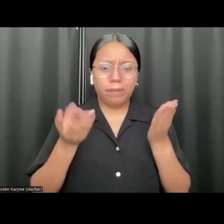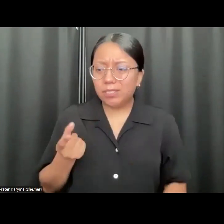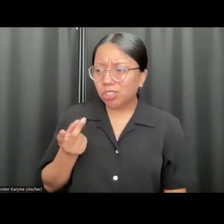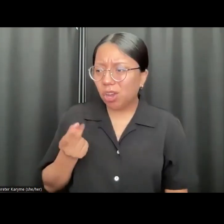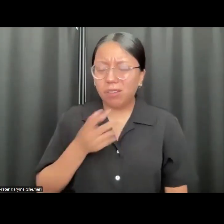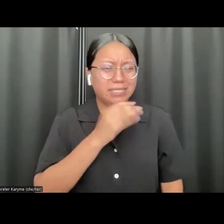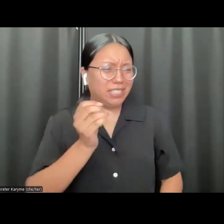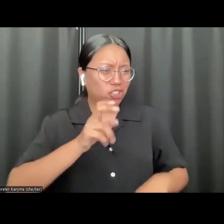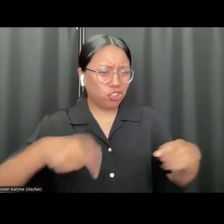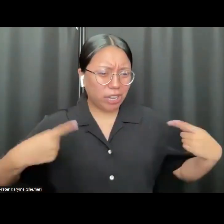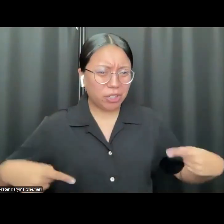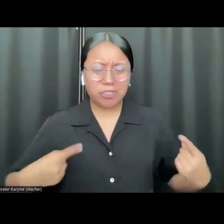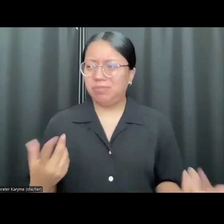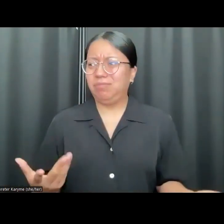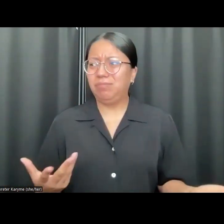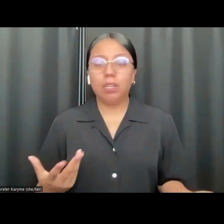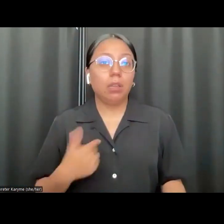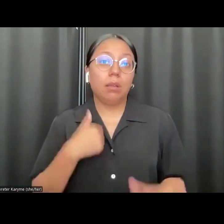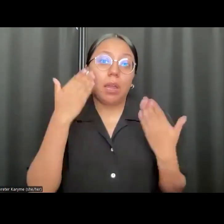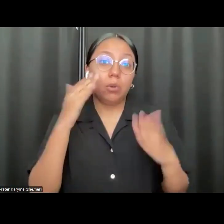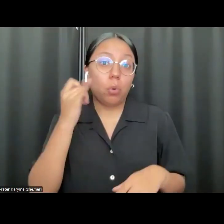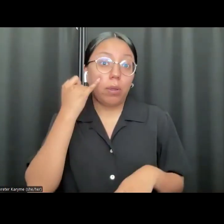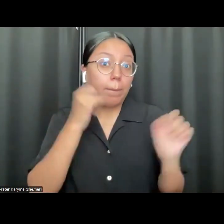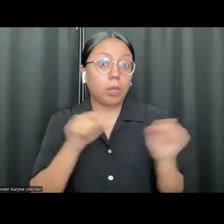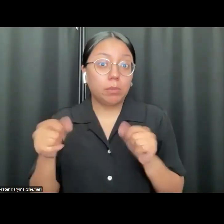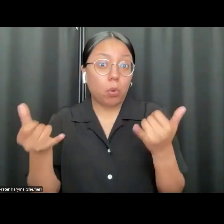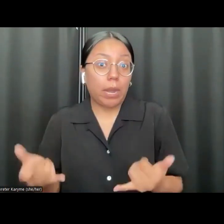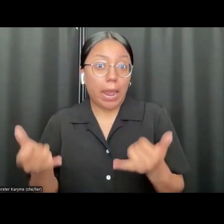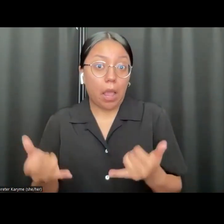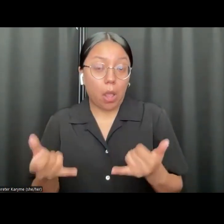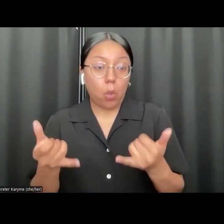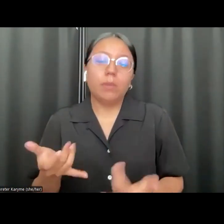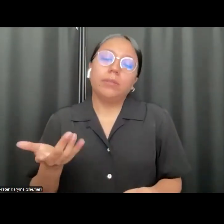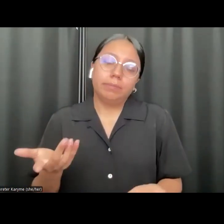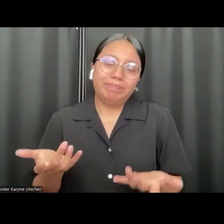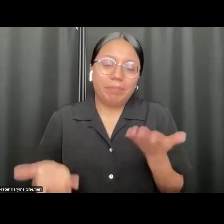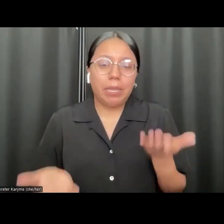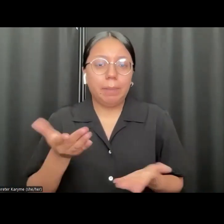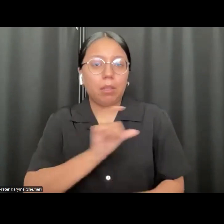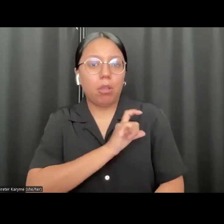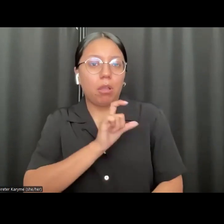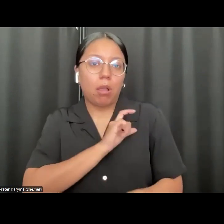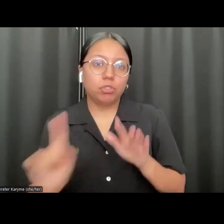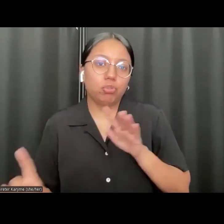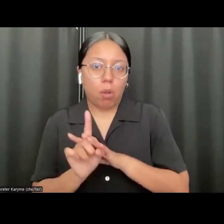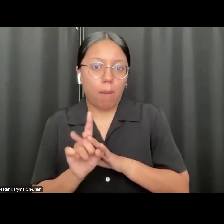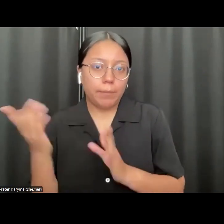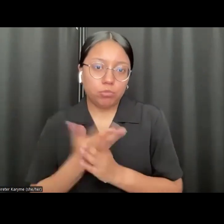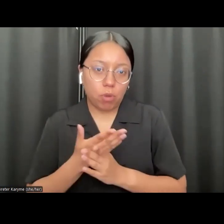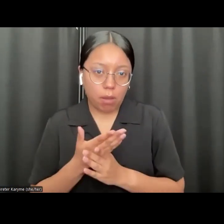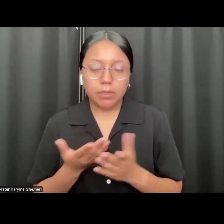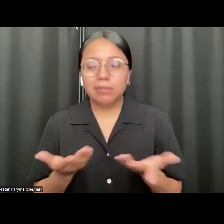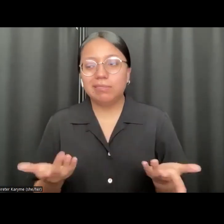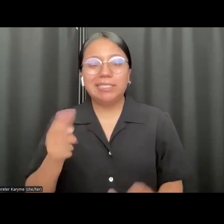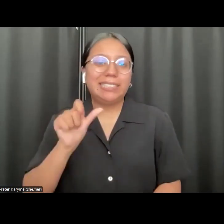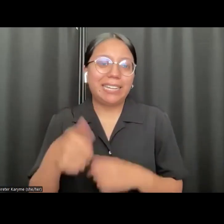we could do it now without the cops getting calls, because 10 years ago there was less policing in Toronto. So that's the other thing is like all this shit. This